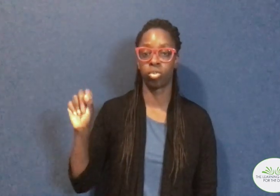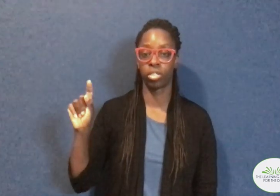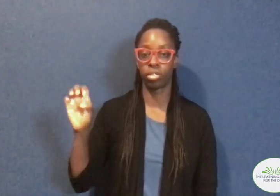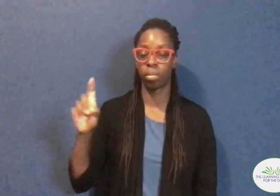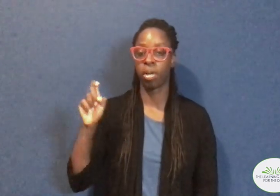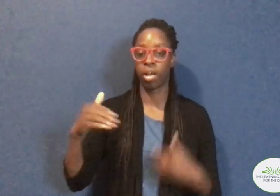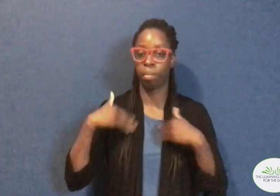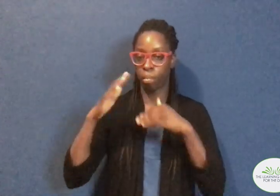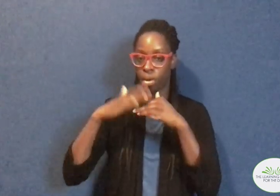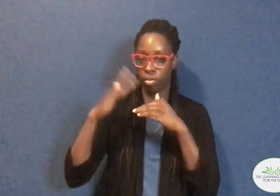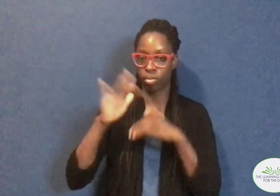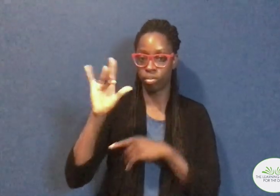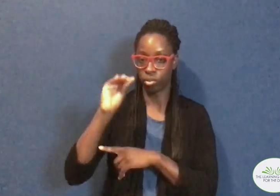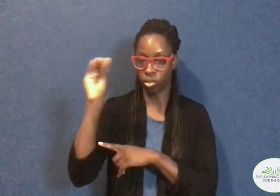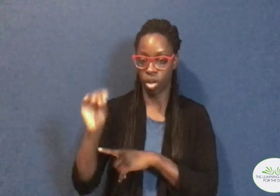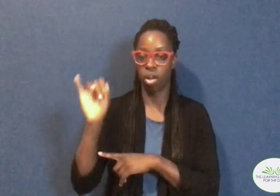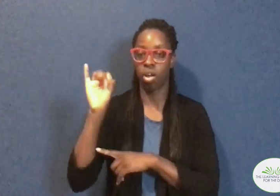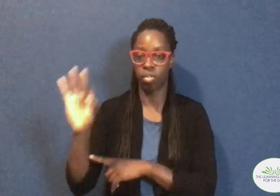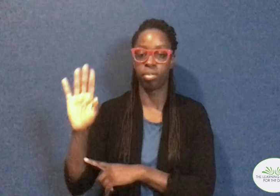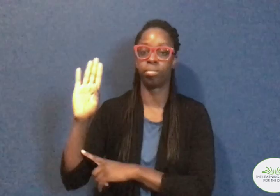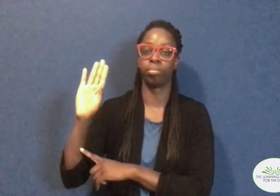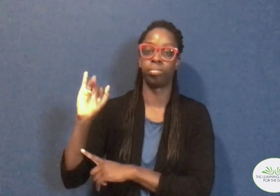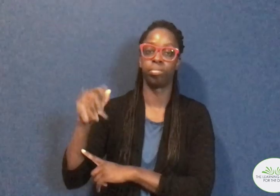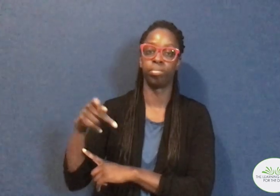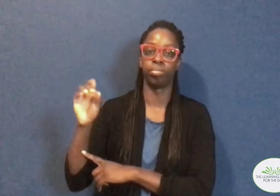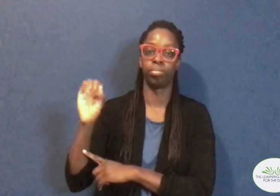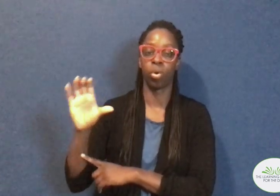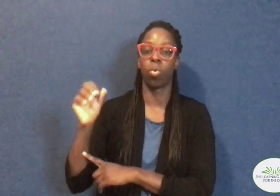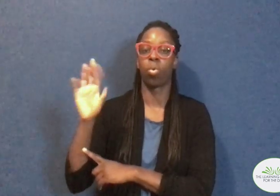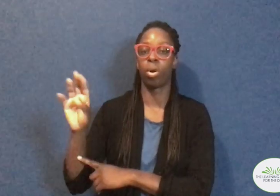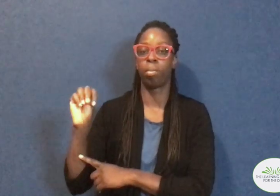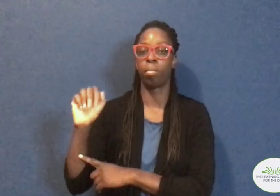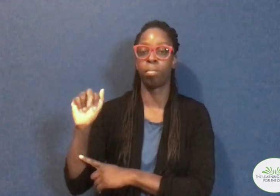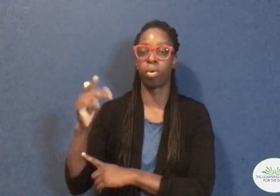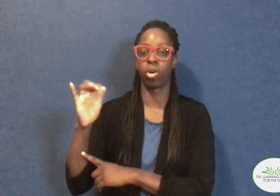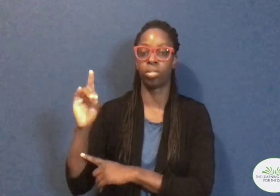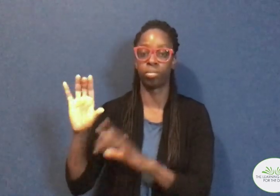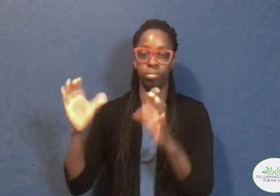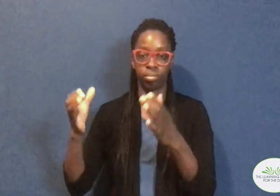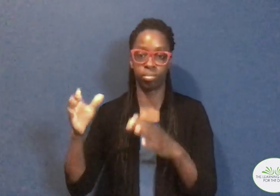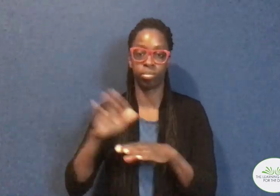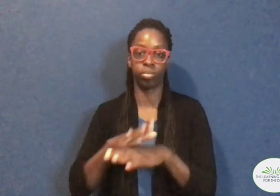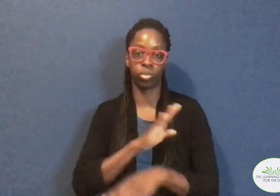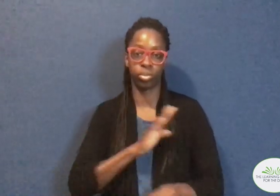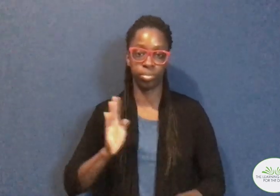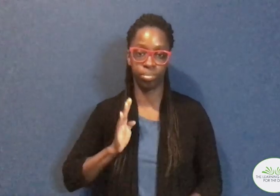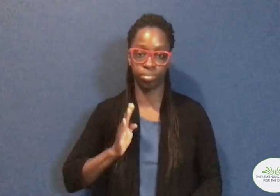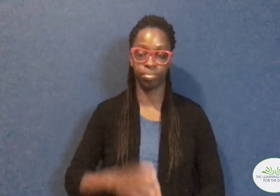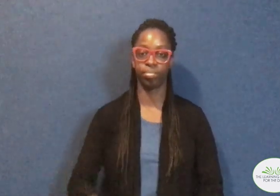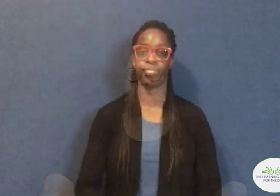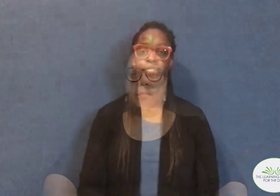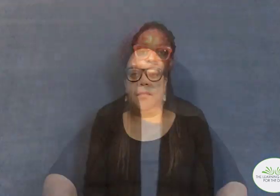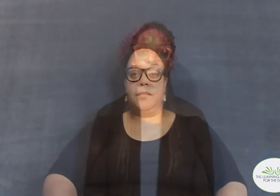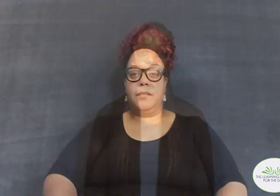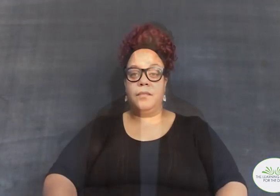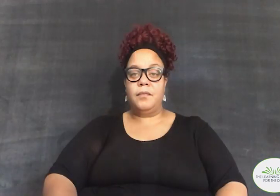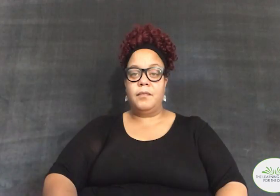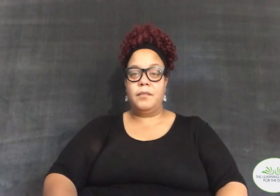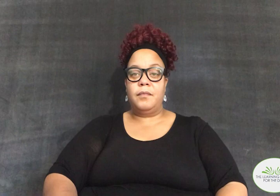Trustees will commit to seats of no less than 25% representation by BIPOC and other